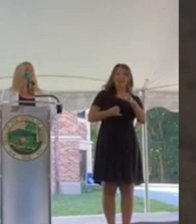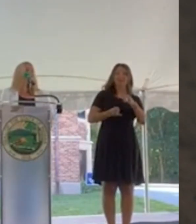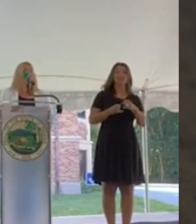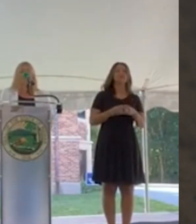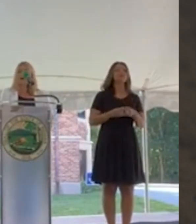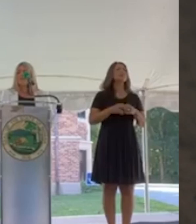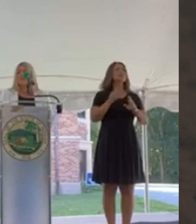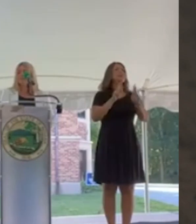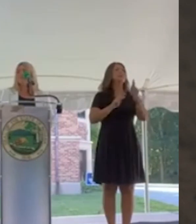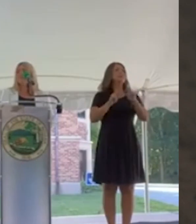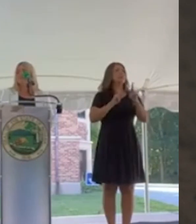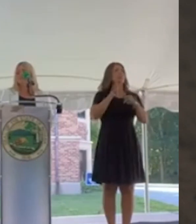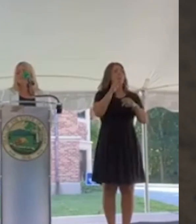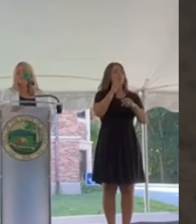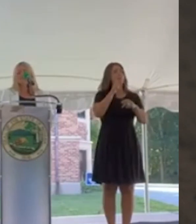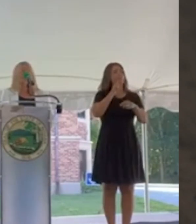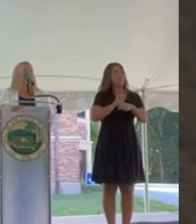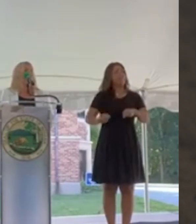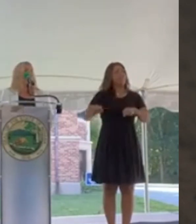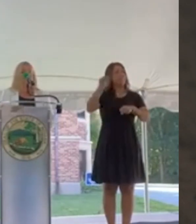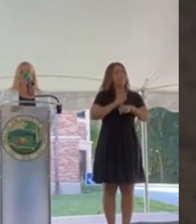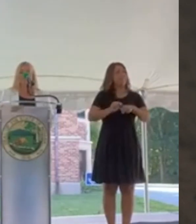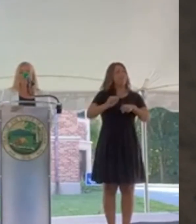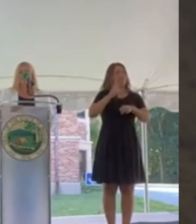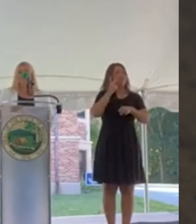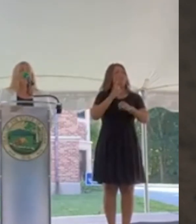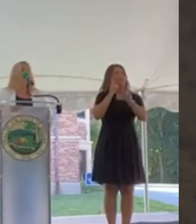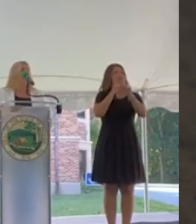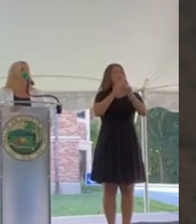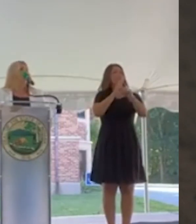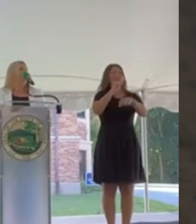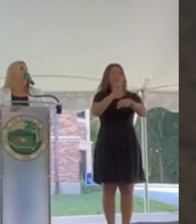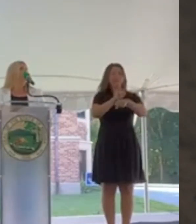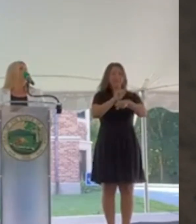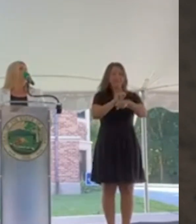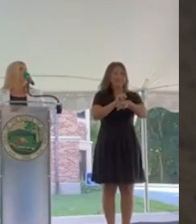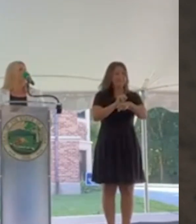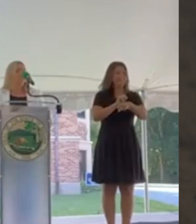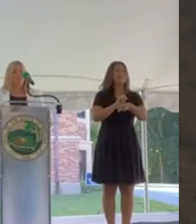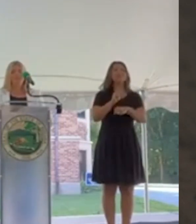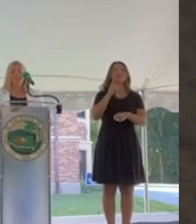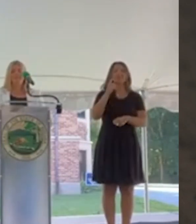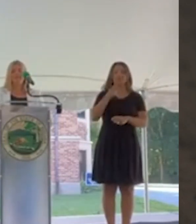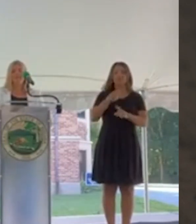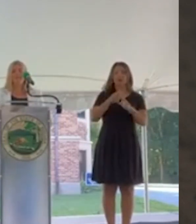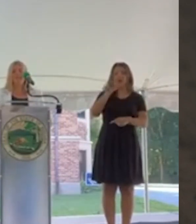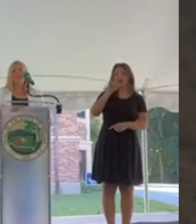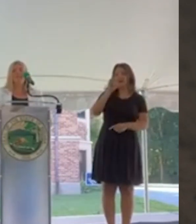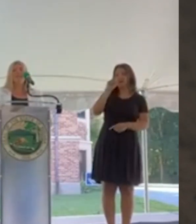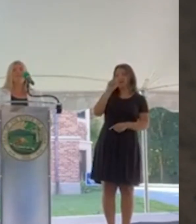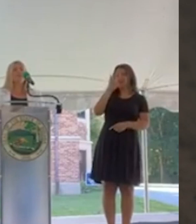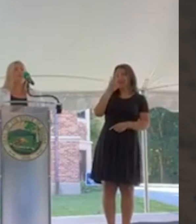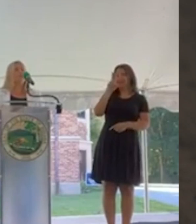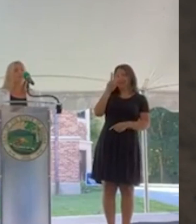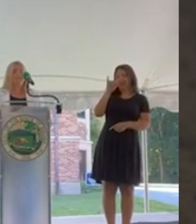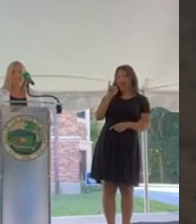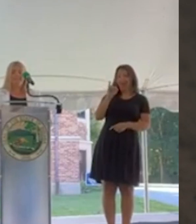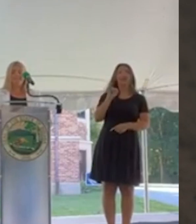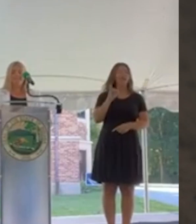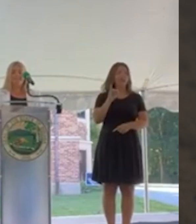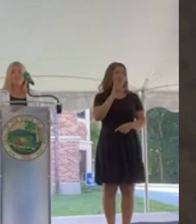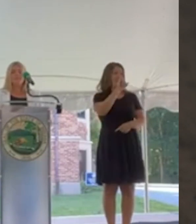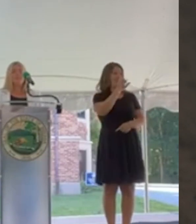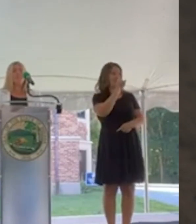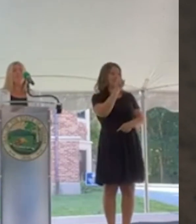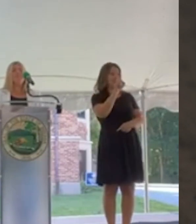Individuals who have worked tirelessly to see this project come to life from the Indiana School for the Blind and Visually Impaired and the Indiana School for the